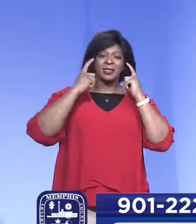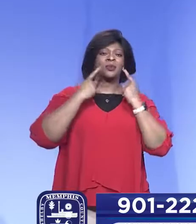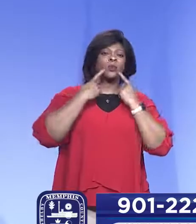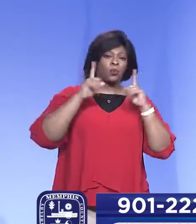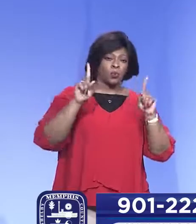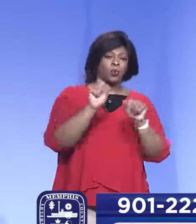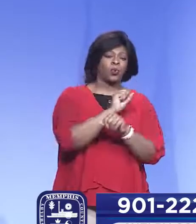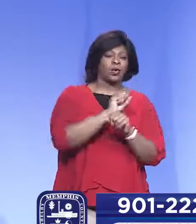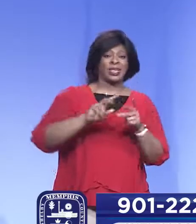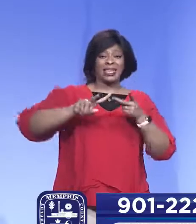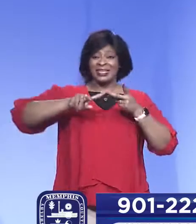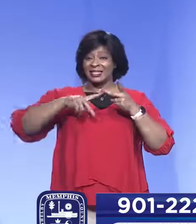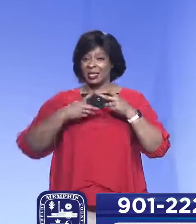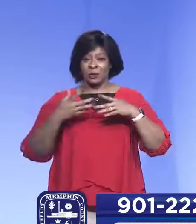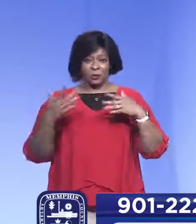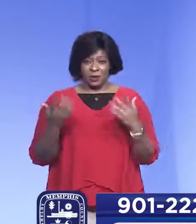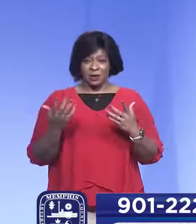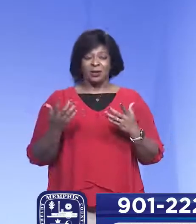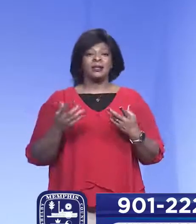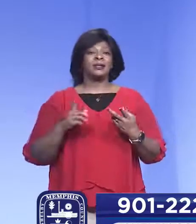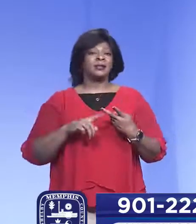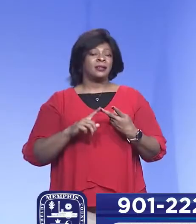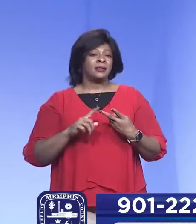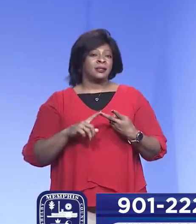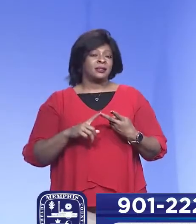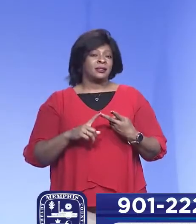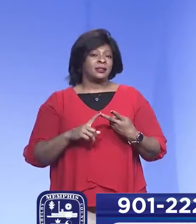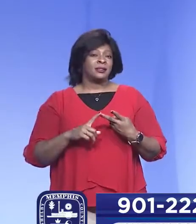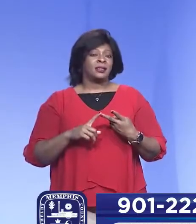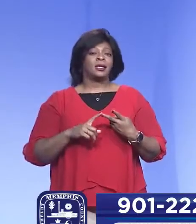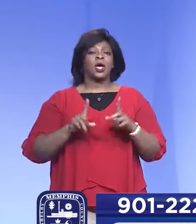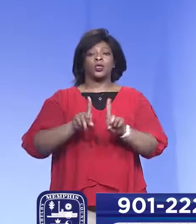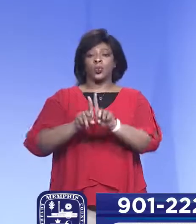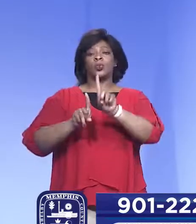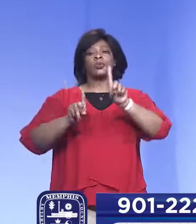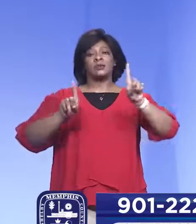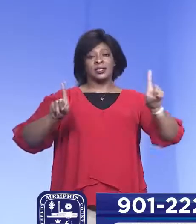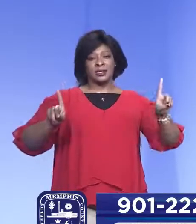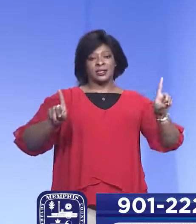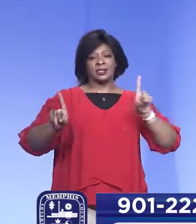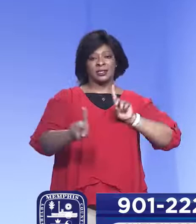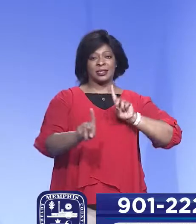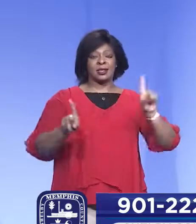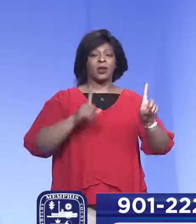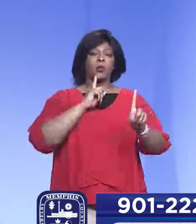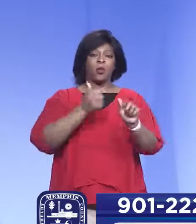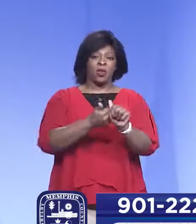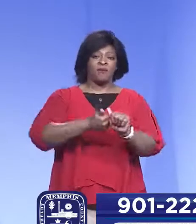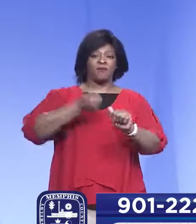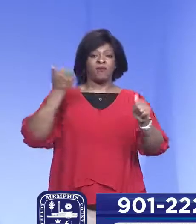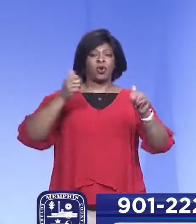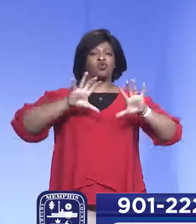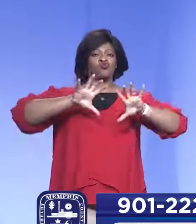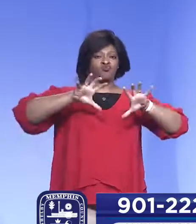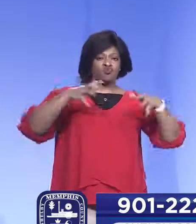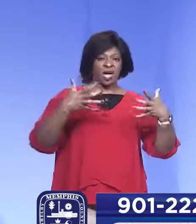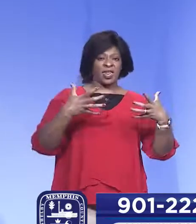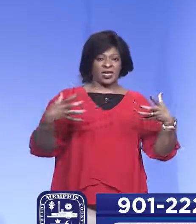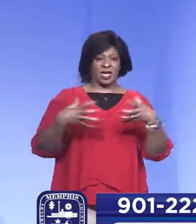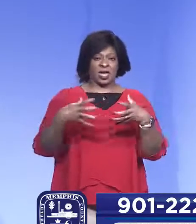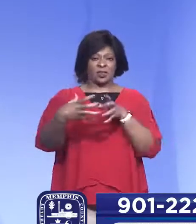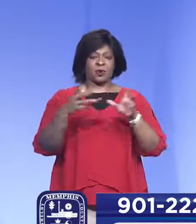then the second thing would be the social distancing and the avoidance of crowds and